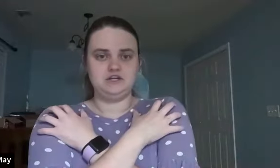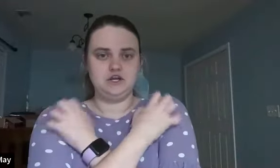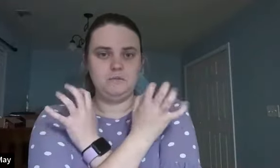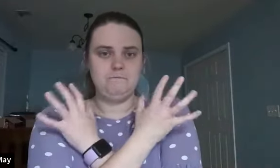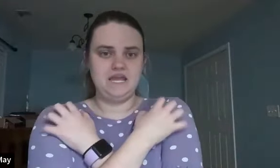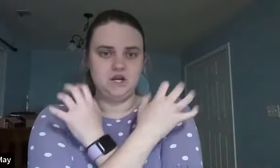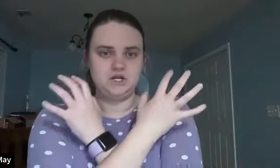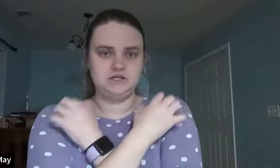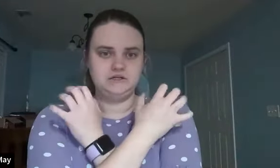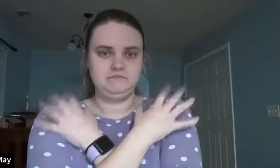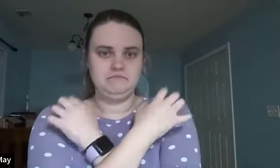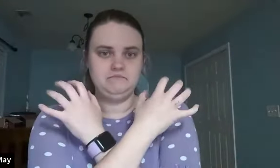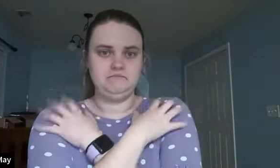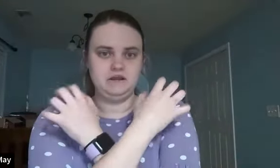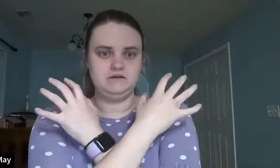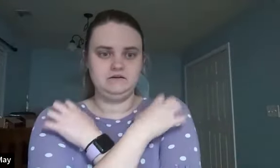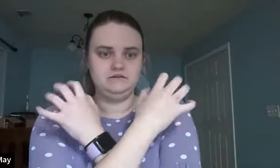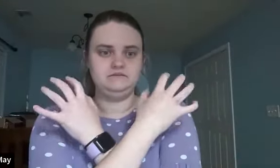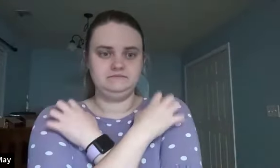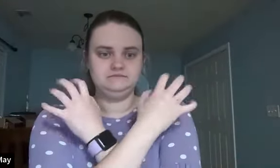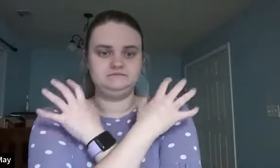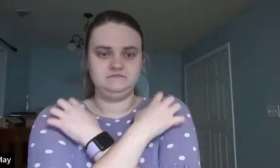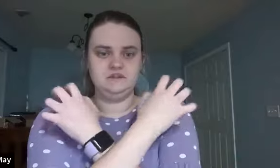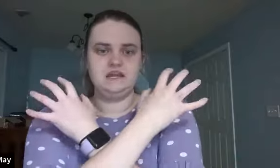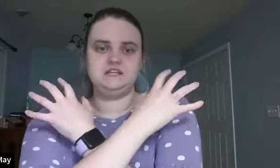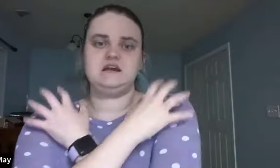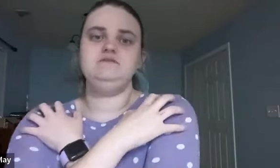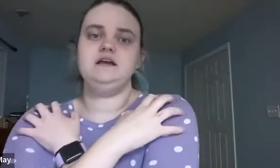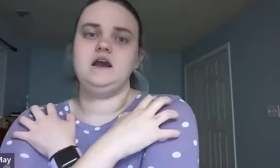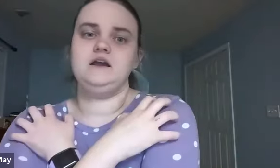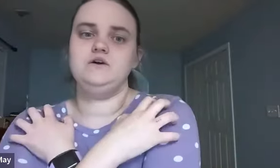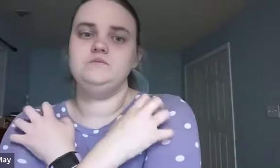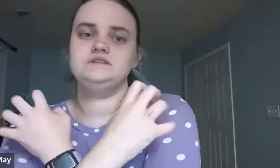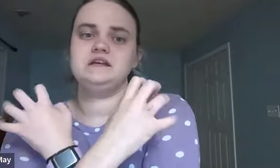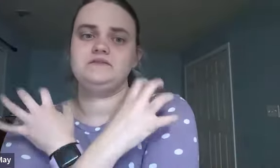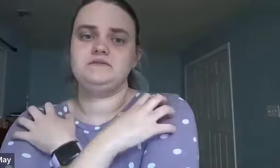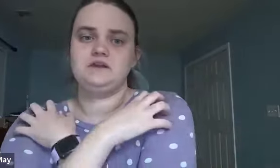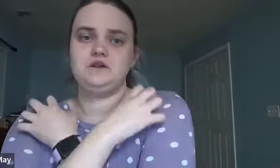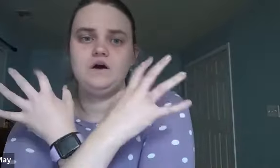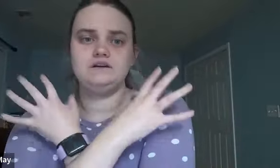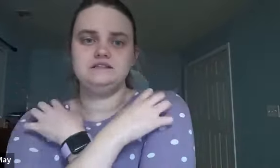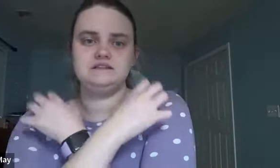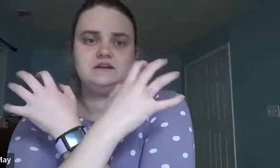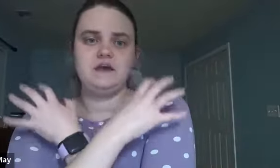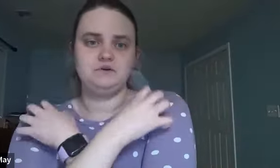to go bear. Bear. And it's kind of like, almost like claws, kind of that